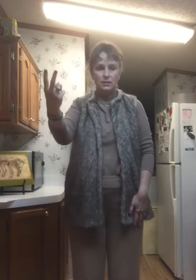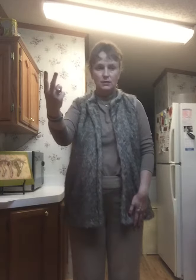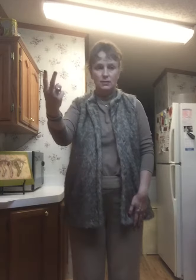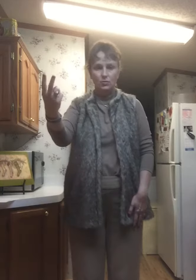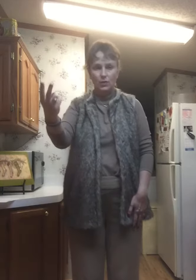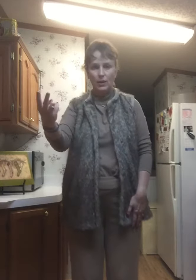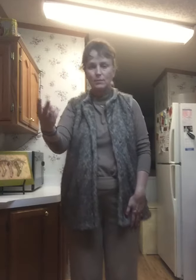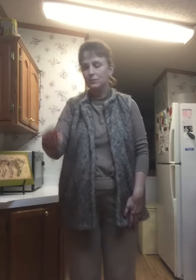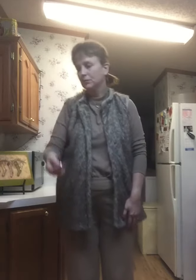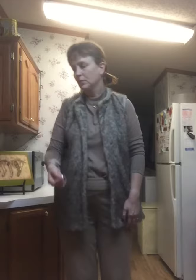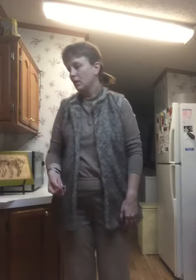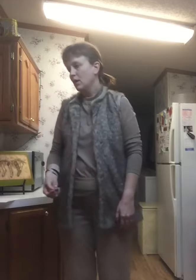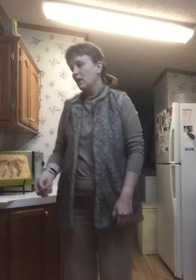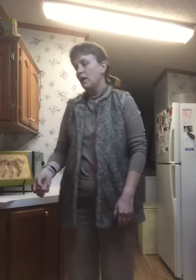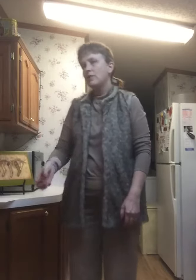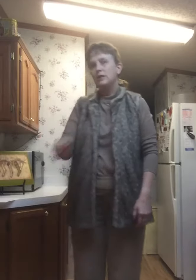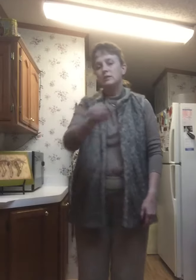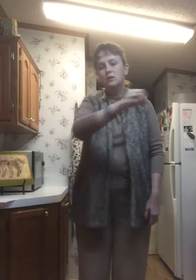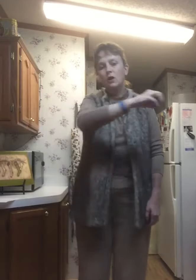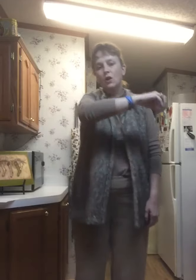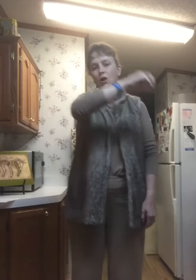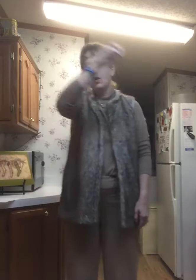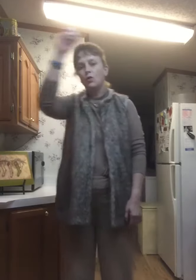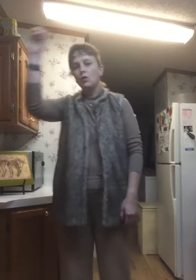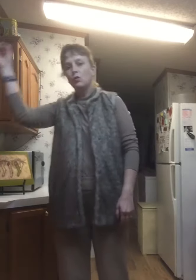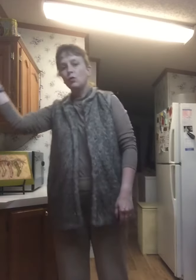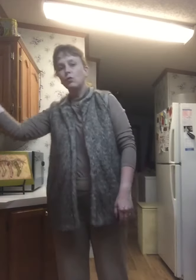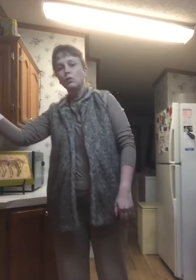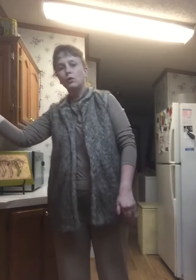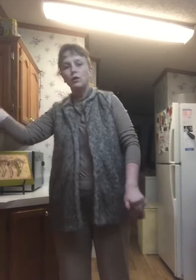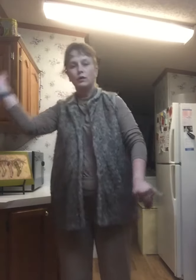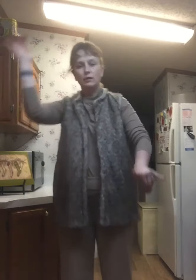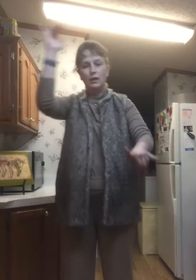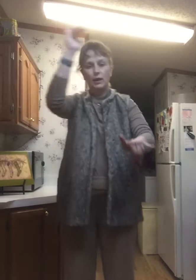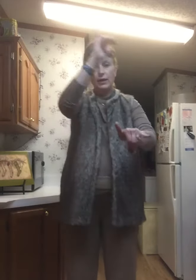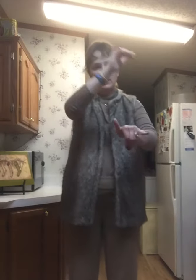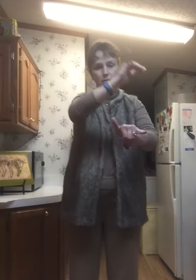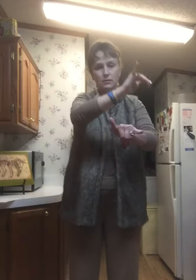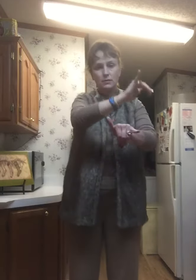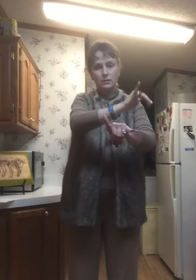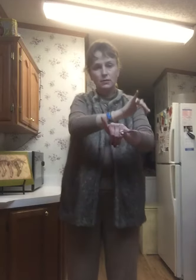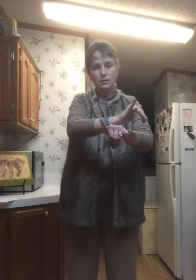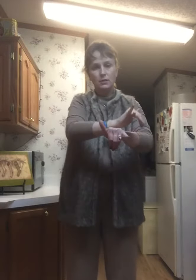voices, okay? And then it's, oh, night